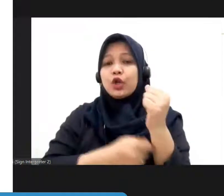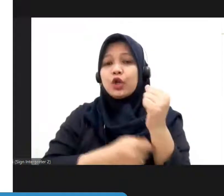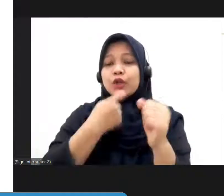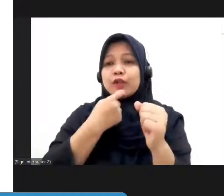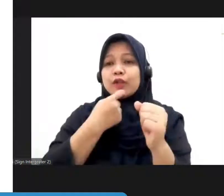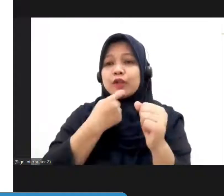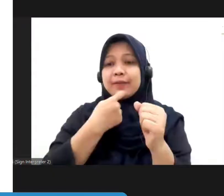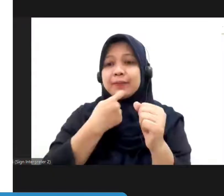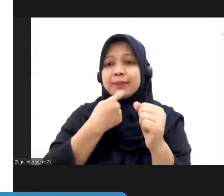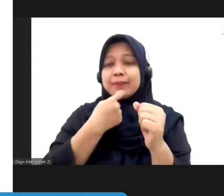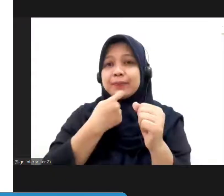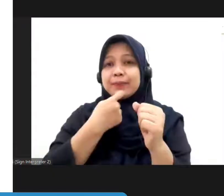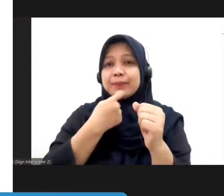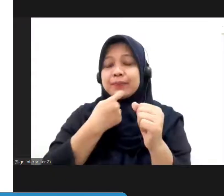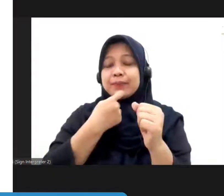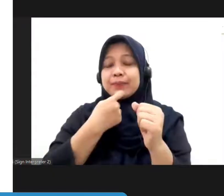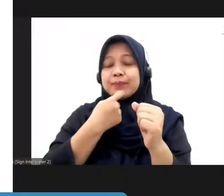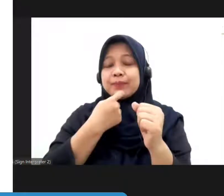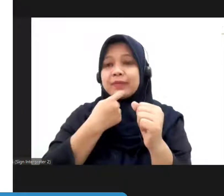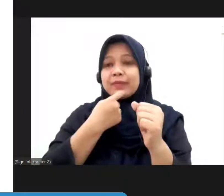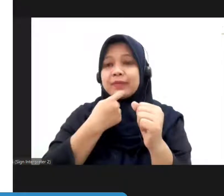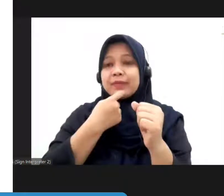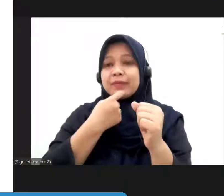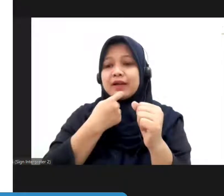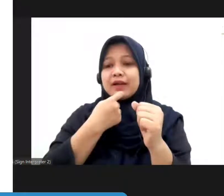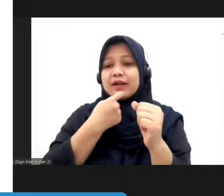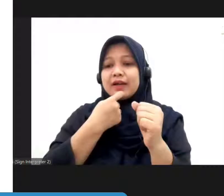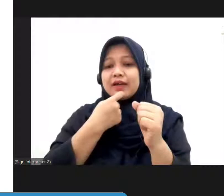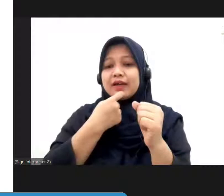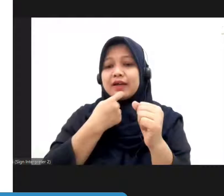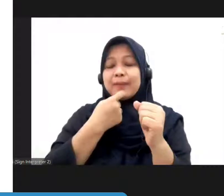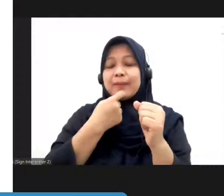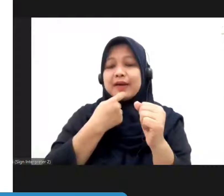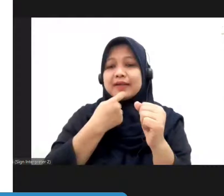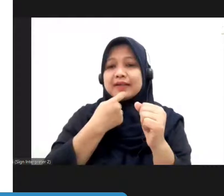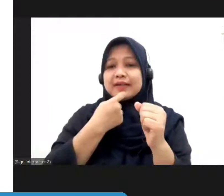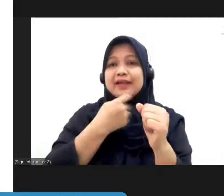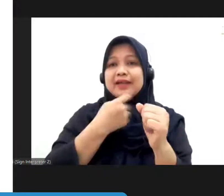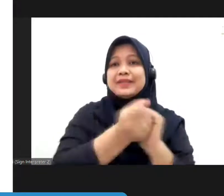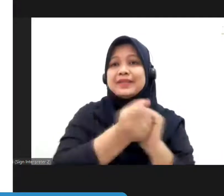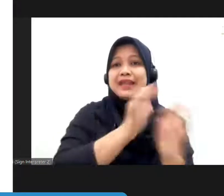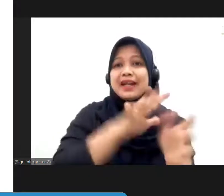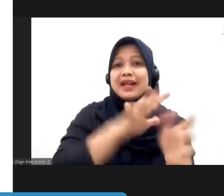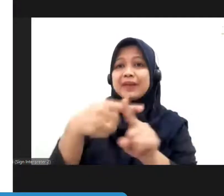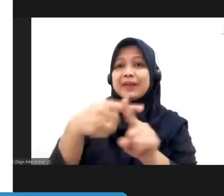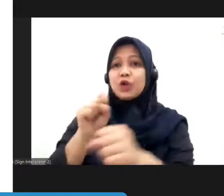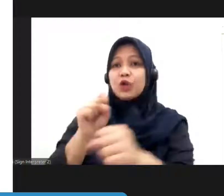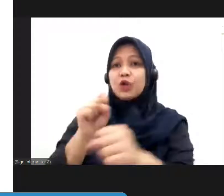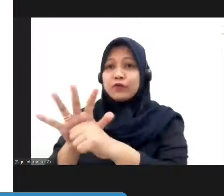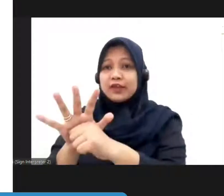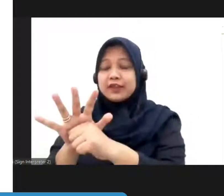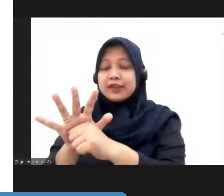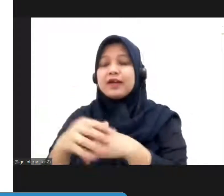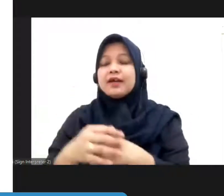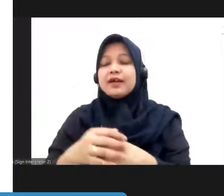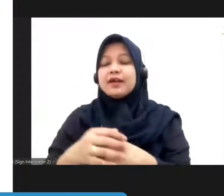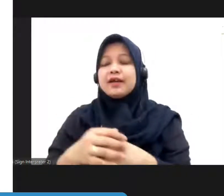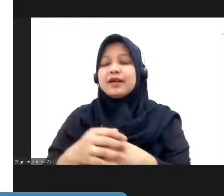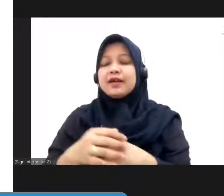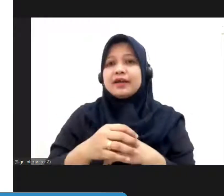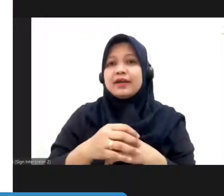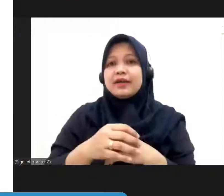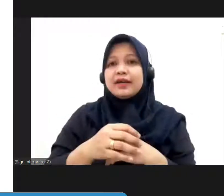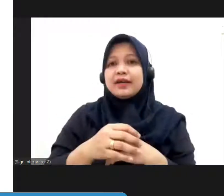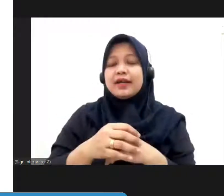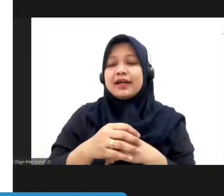two hazards with COVID within India. One was the cyclone